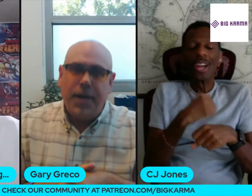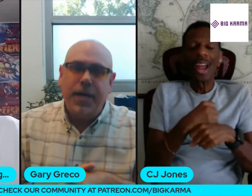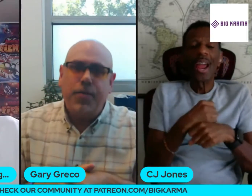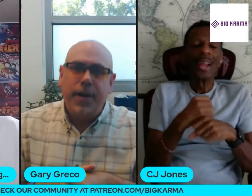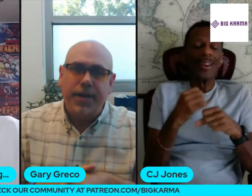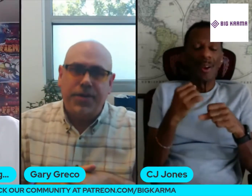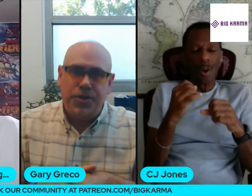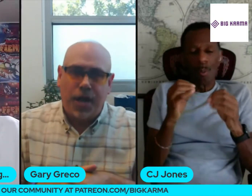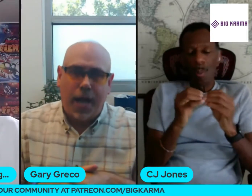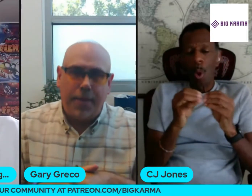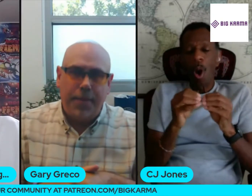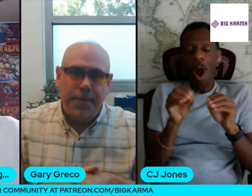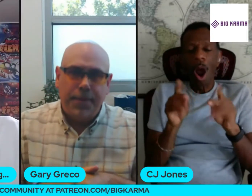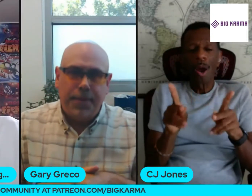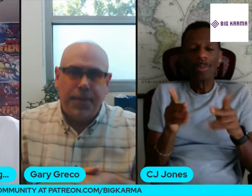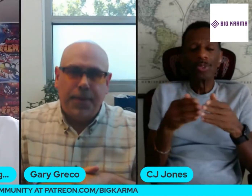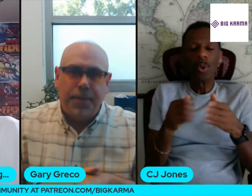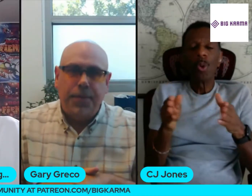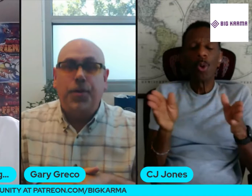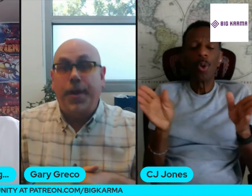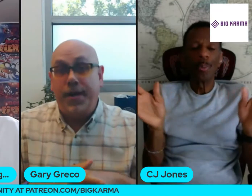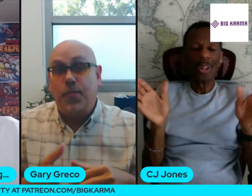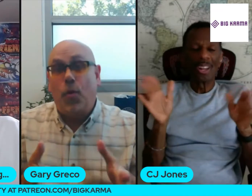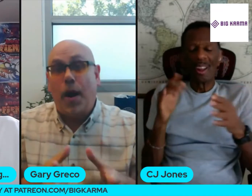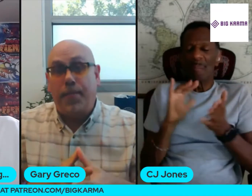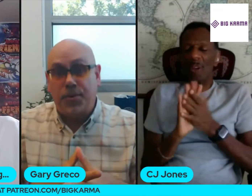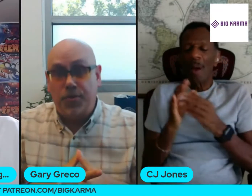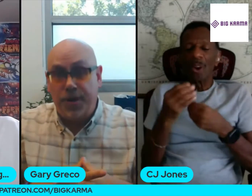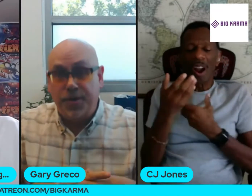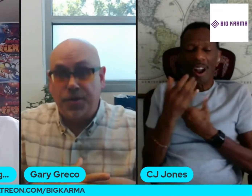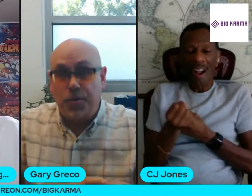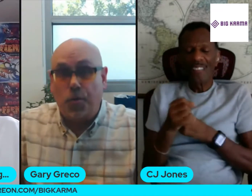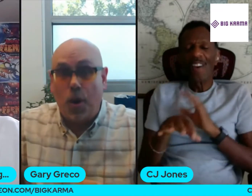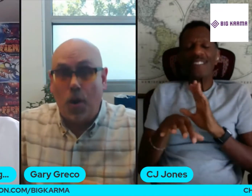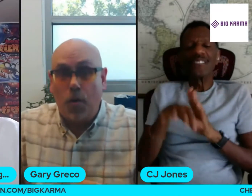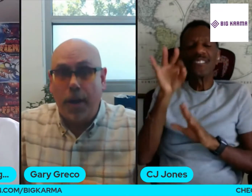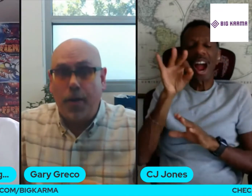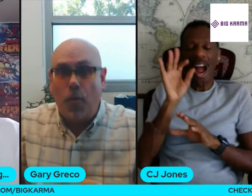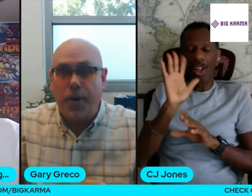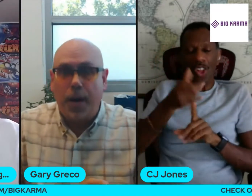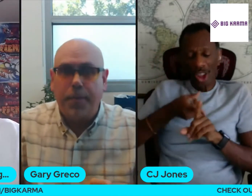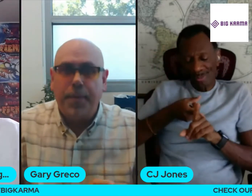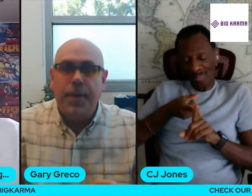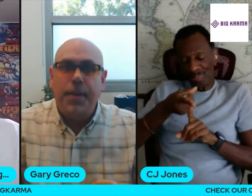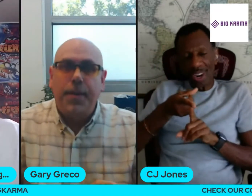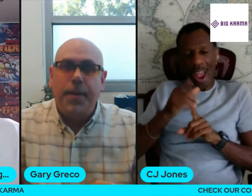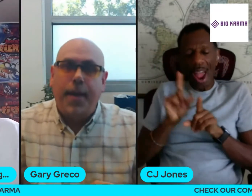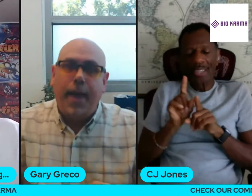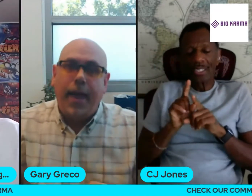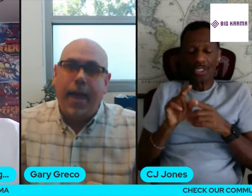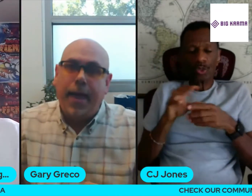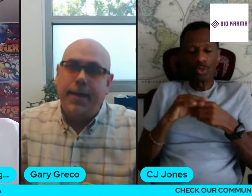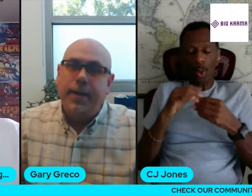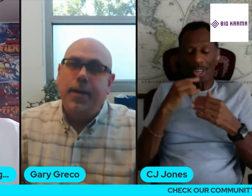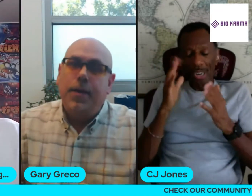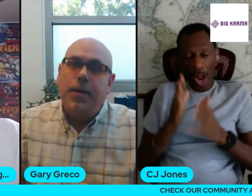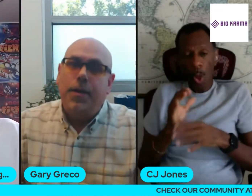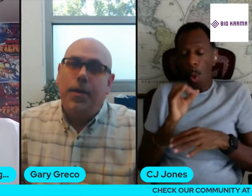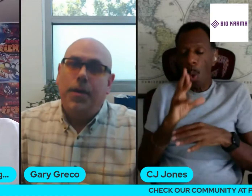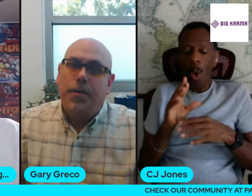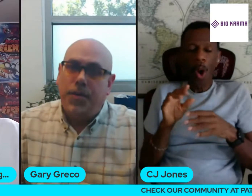Yes, money creates the job, which creates more opportunities to grow and open up,